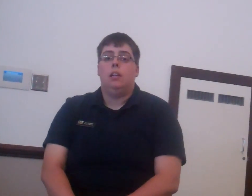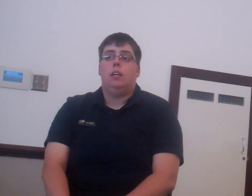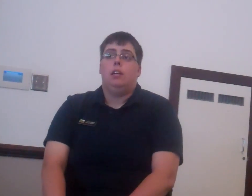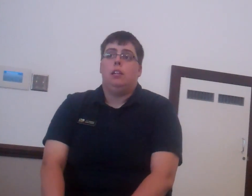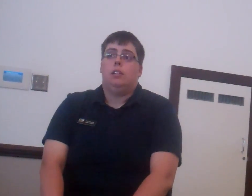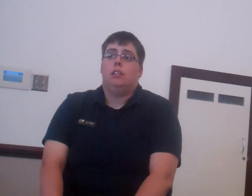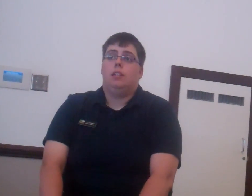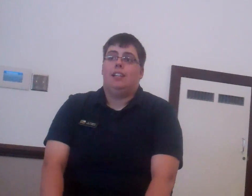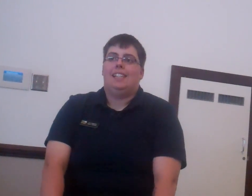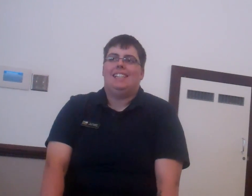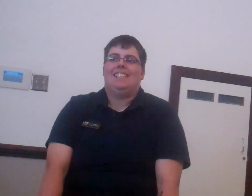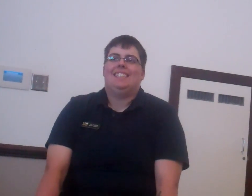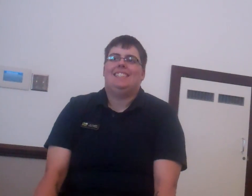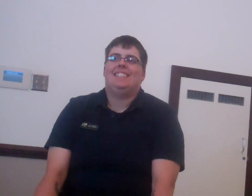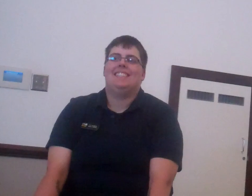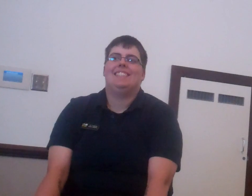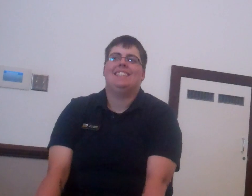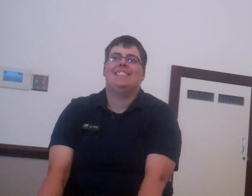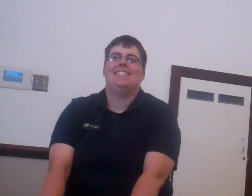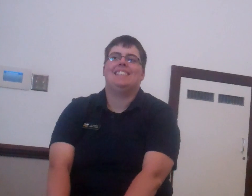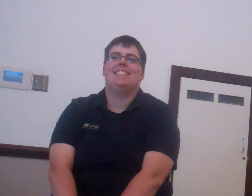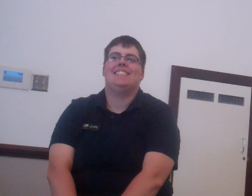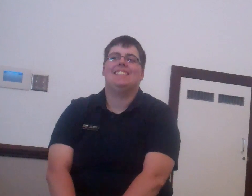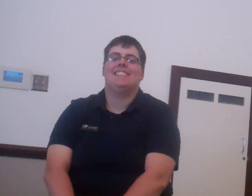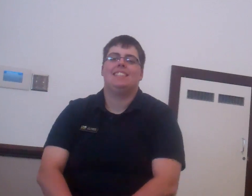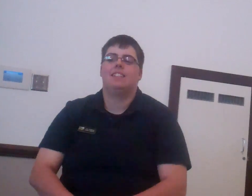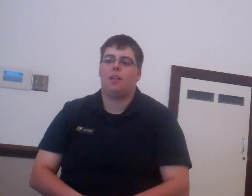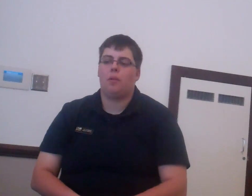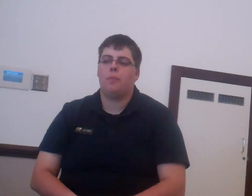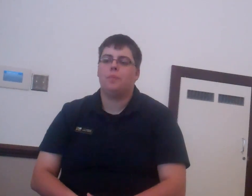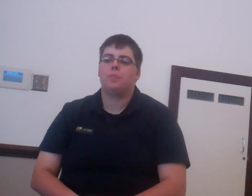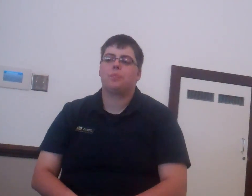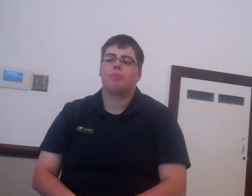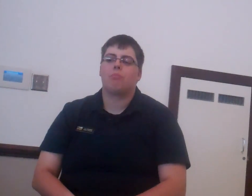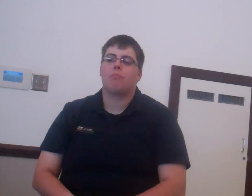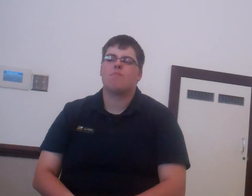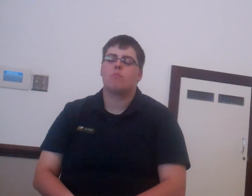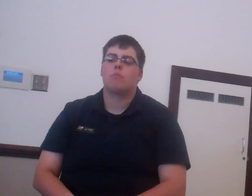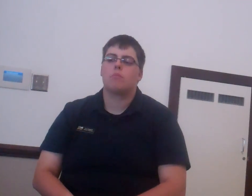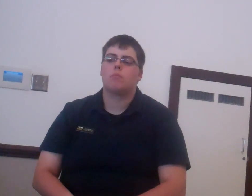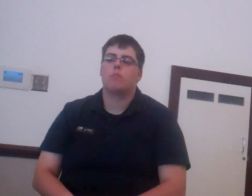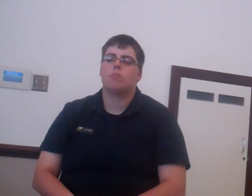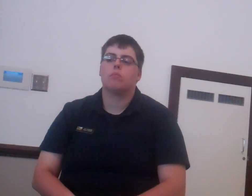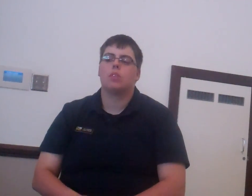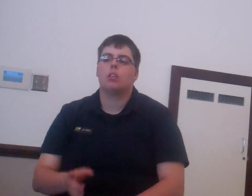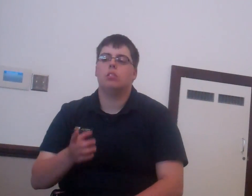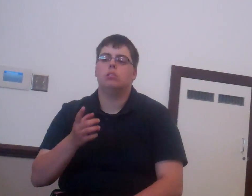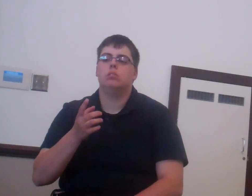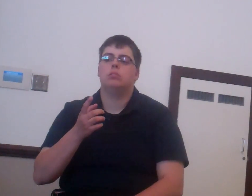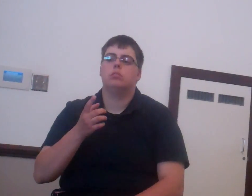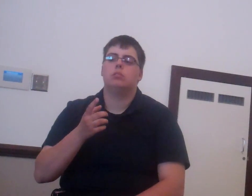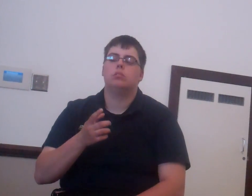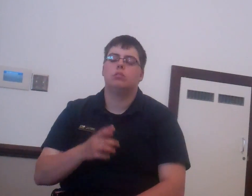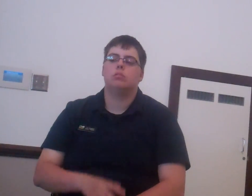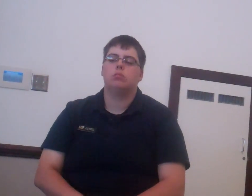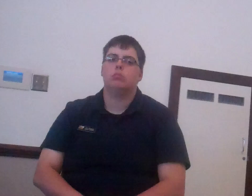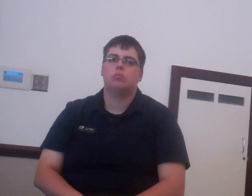look at would be the nature of the information that's shared between people. So are you always only talking about